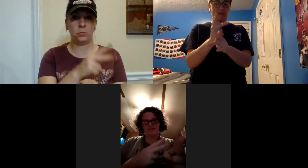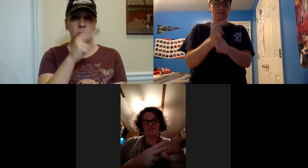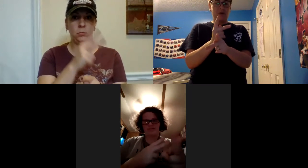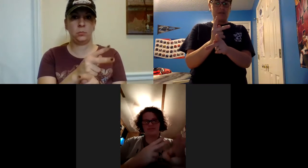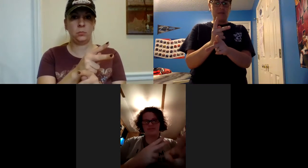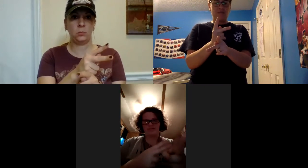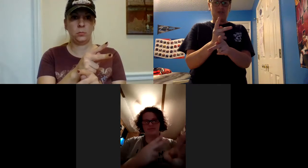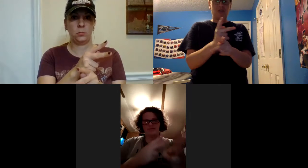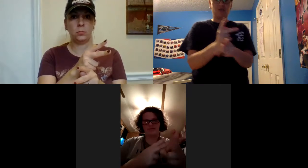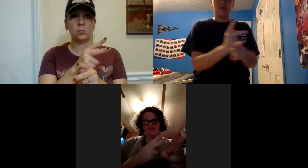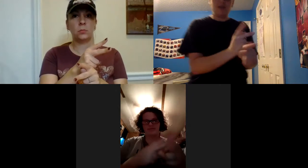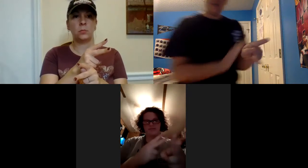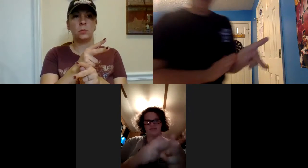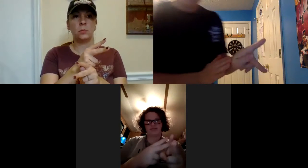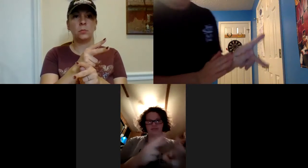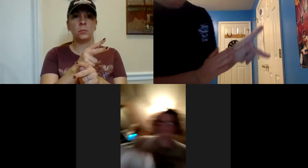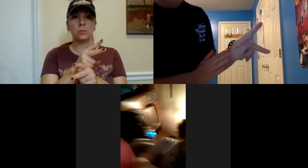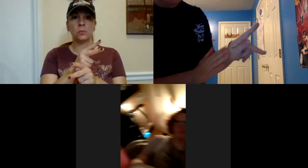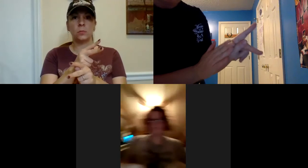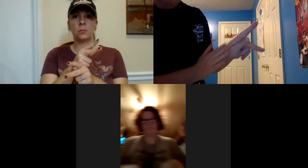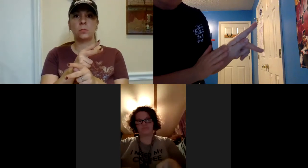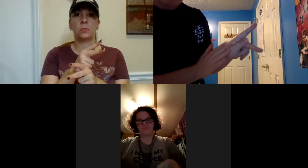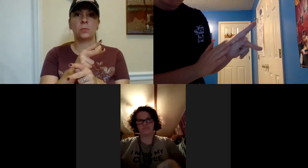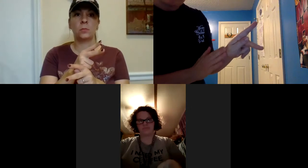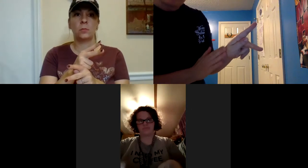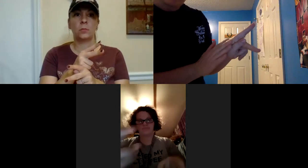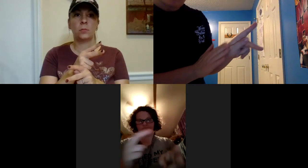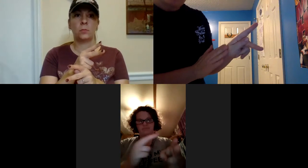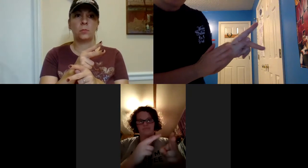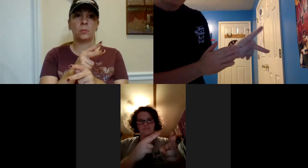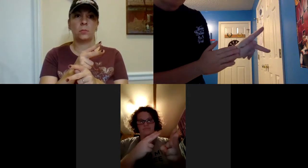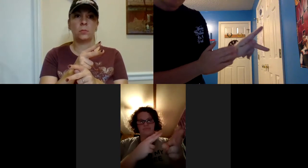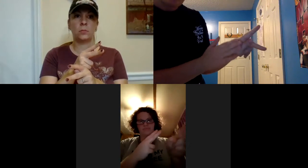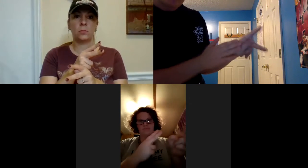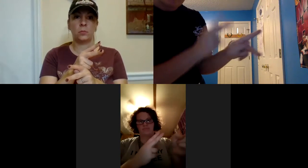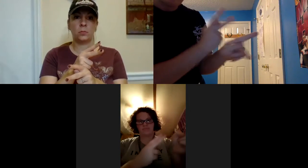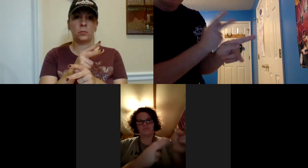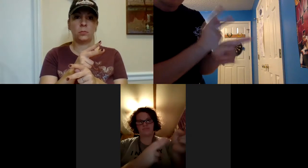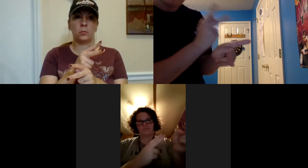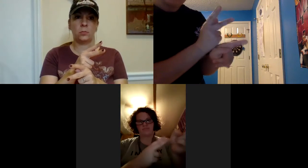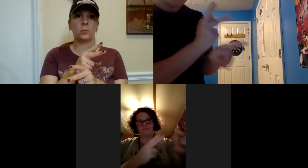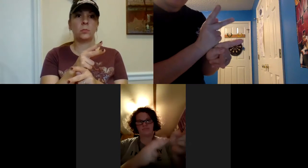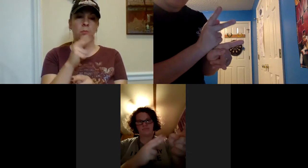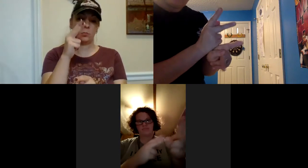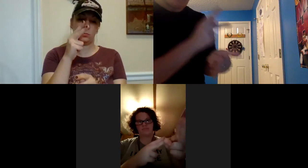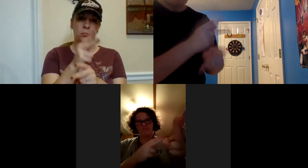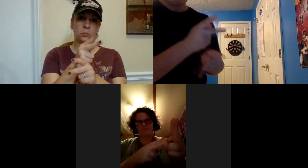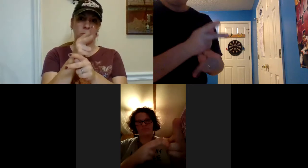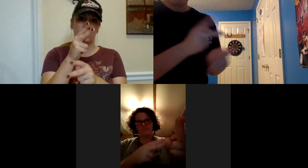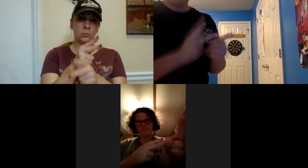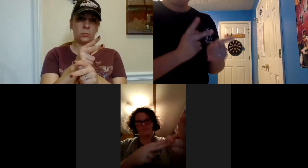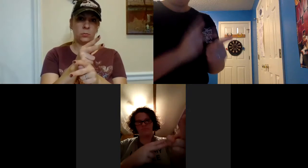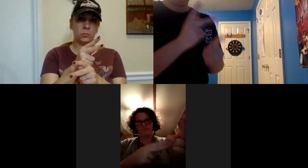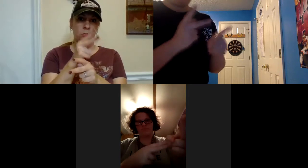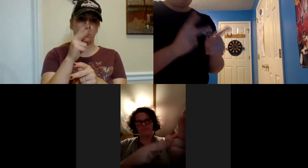tapping them on top of each other, like right here at this part of your hand. And it